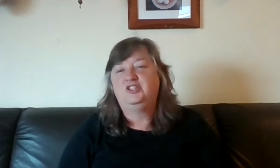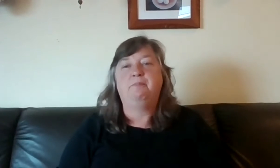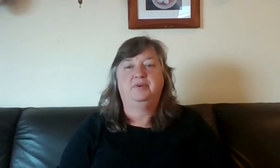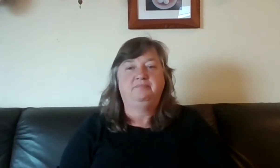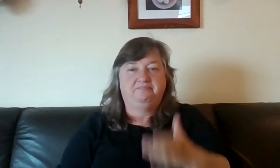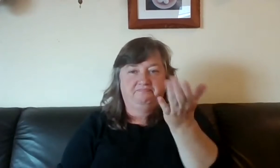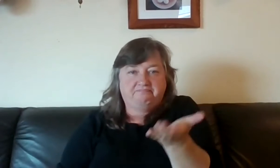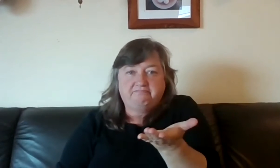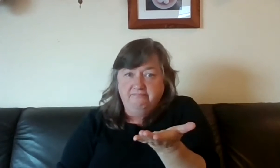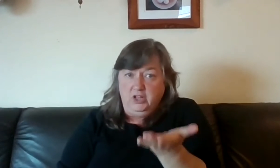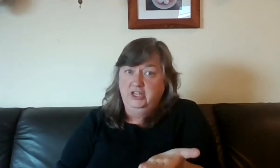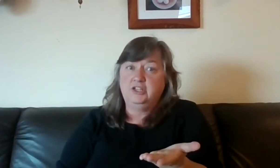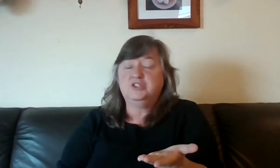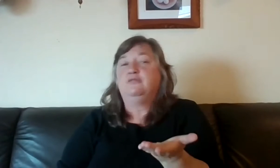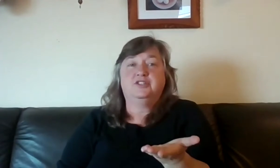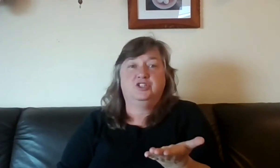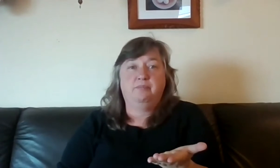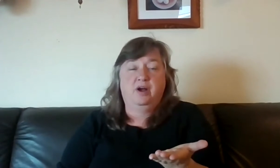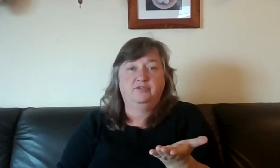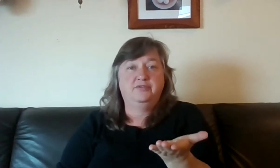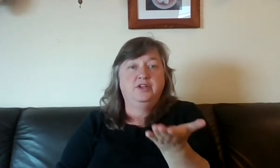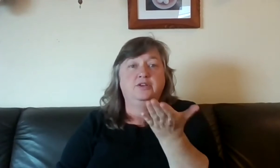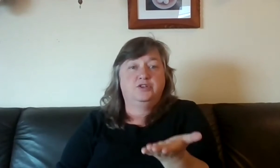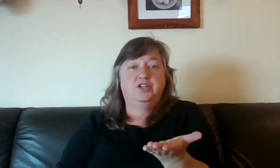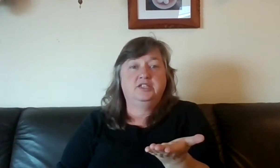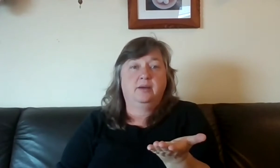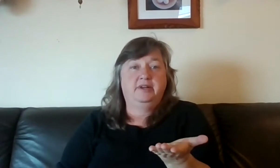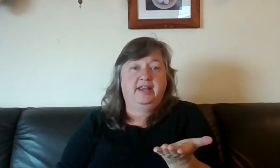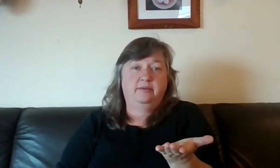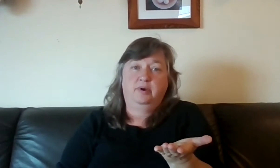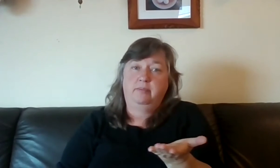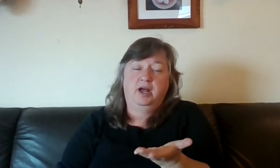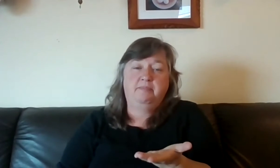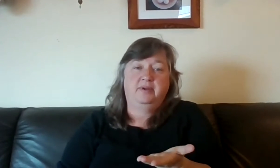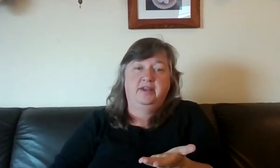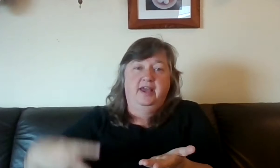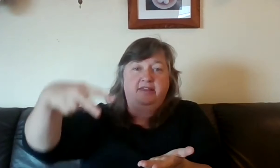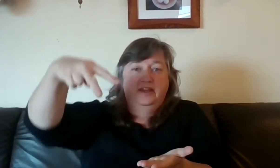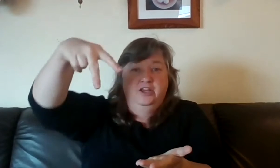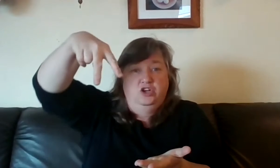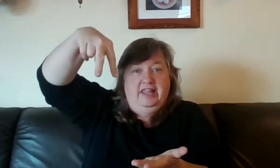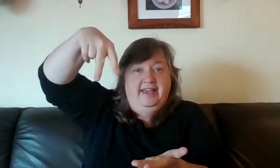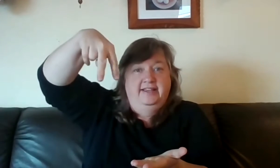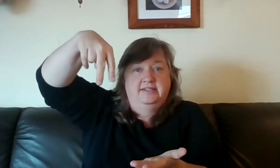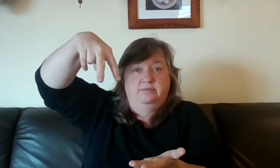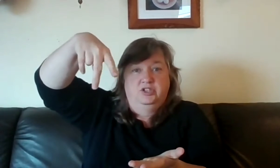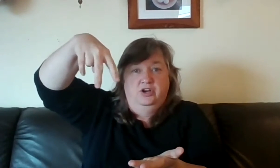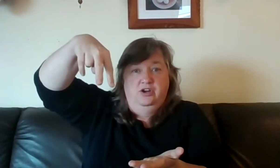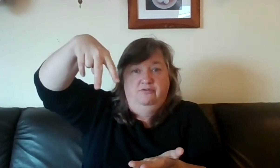Jump. You need a surface to jump off of. So your non-dominant hand palm up, and then your legs, which are your first